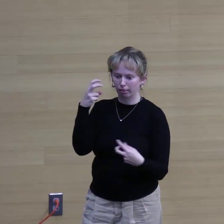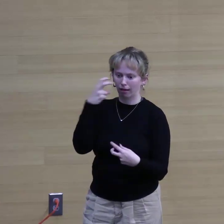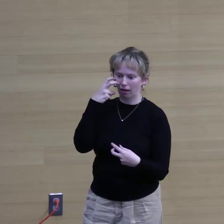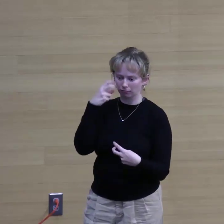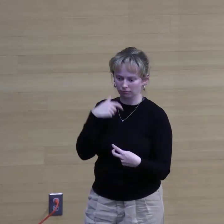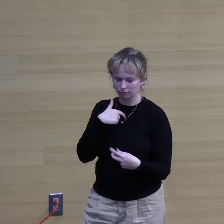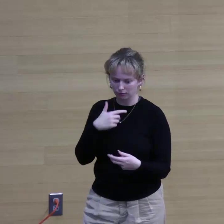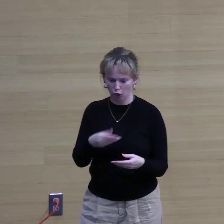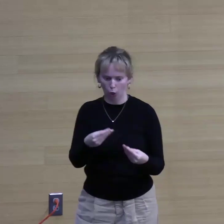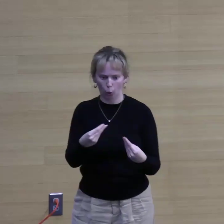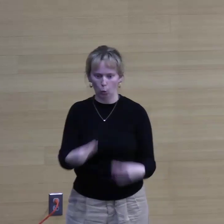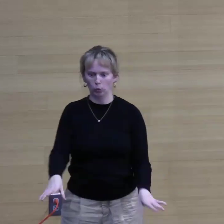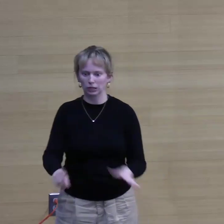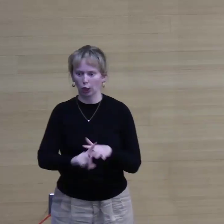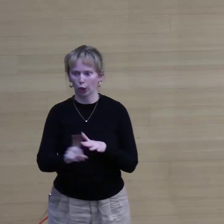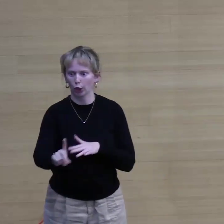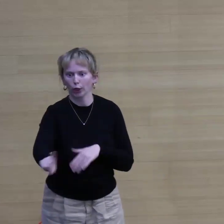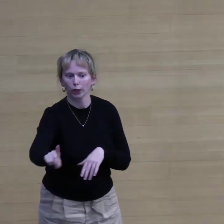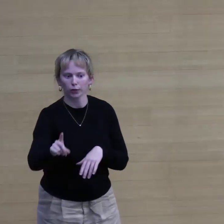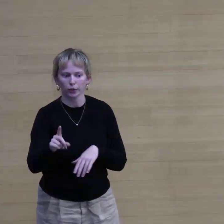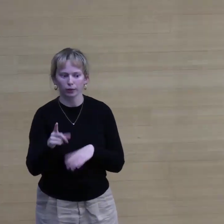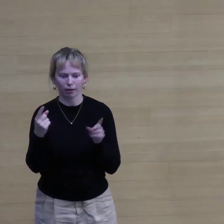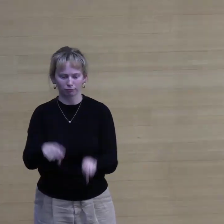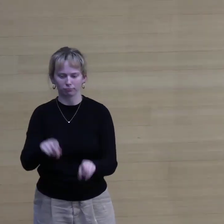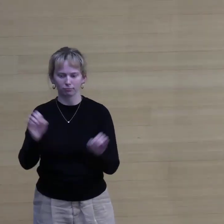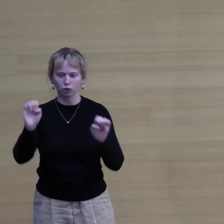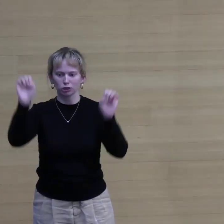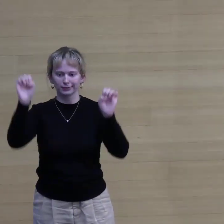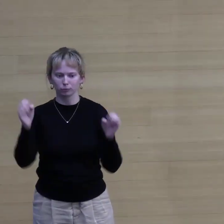him, or what happened in an emergency,